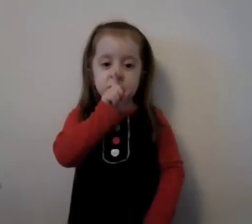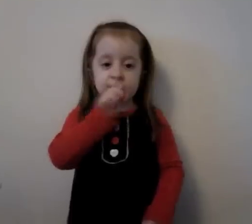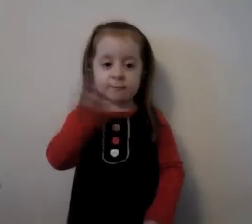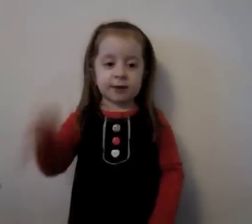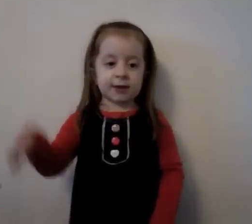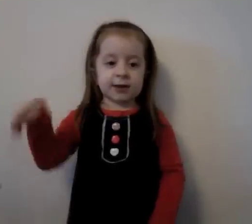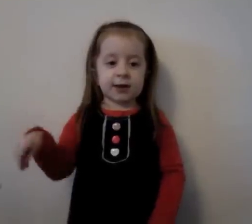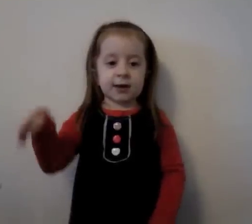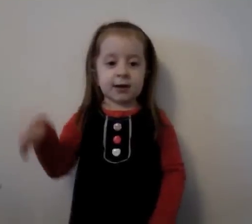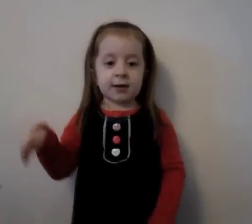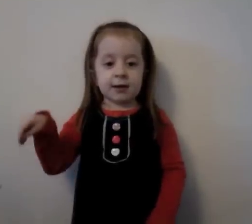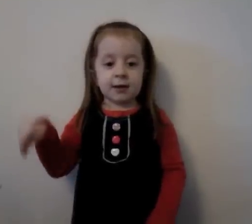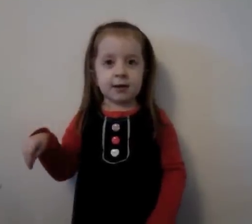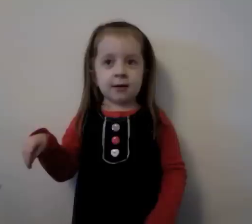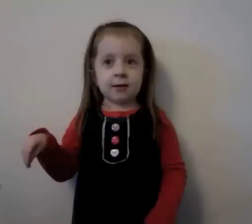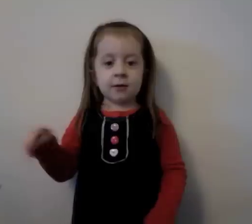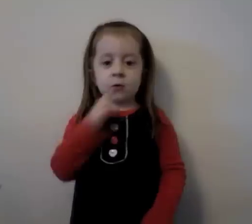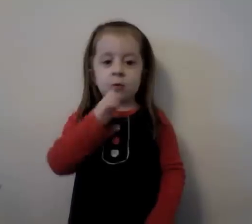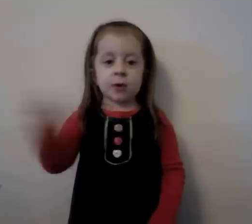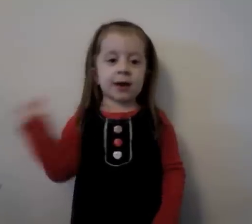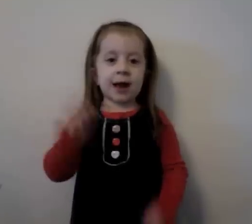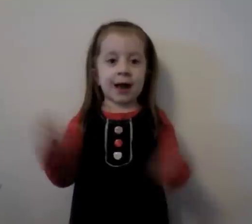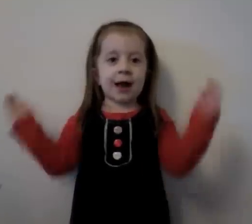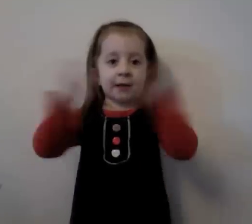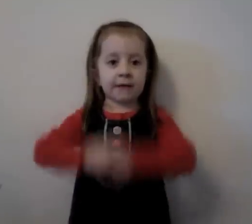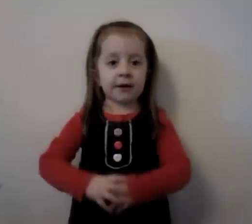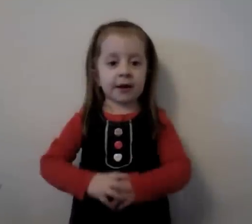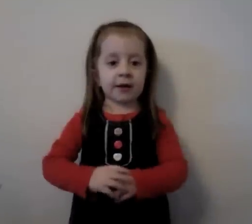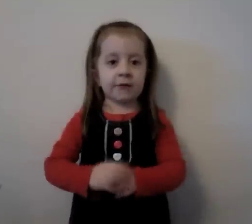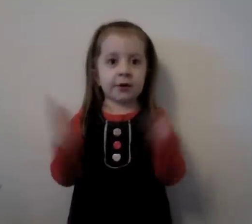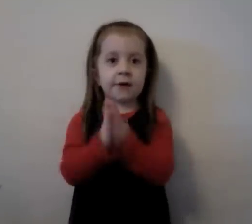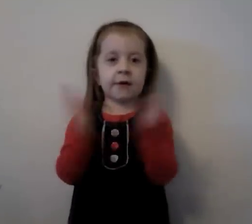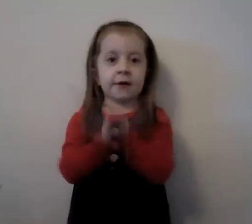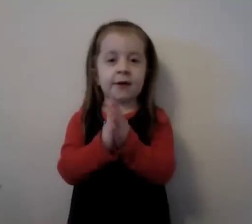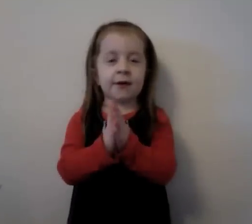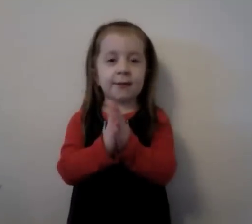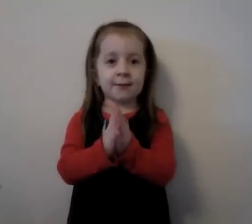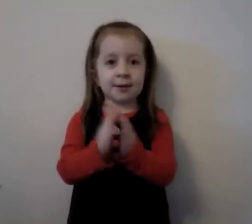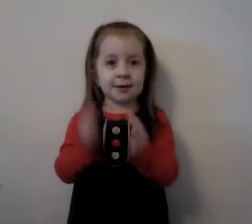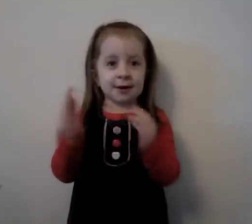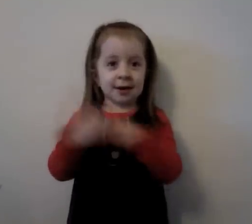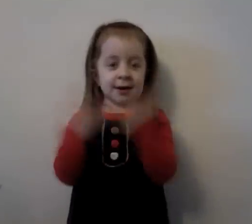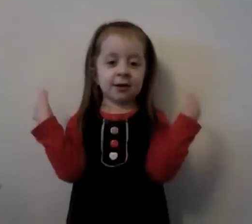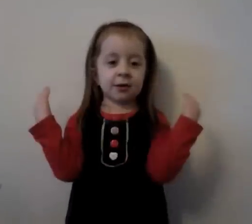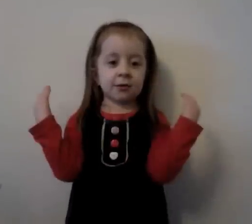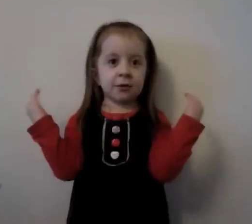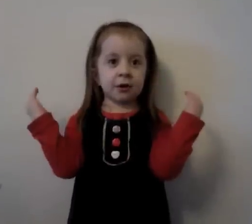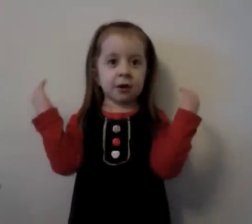be still. We gather here on the seventh day to learn